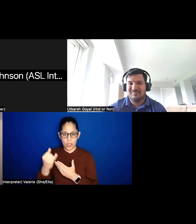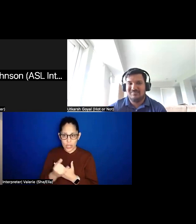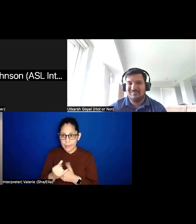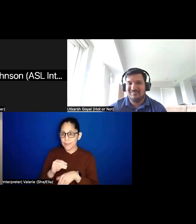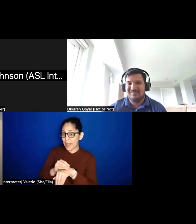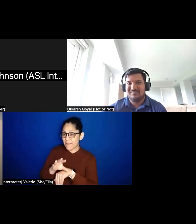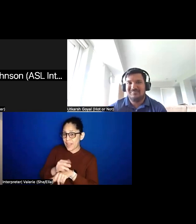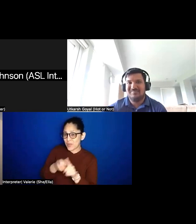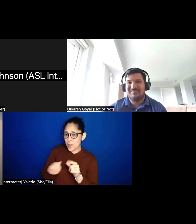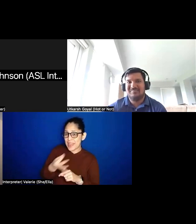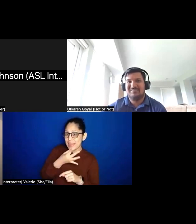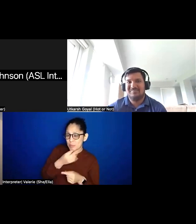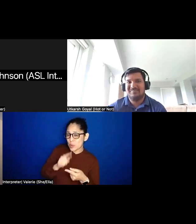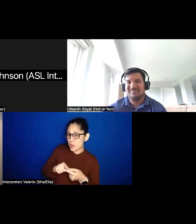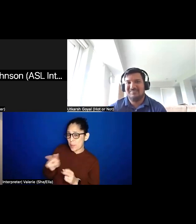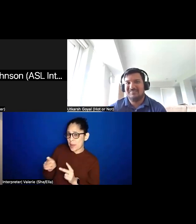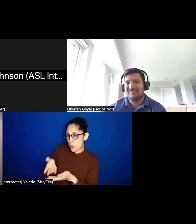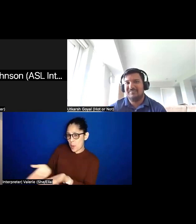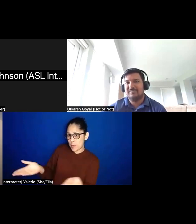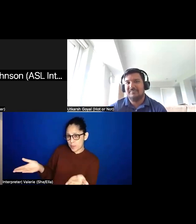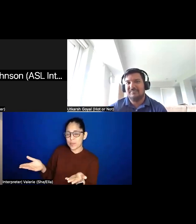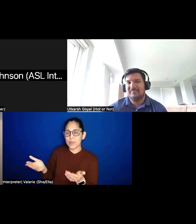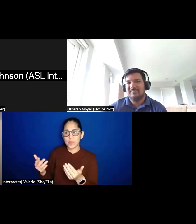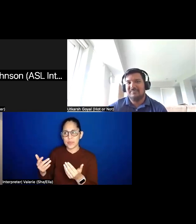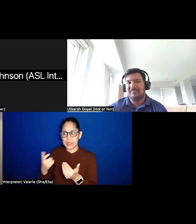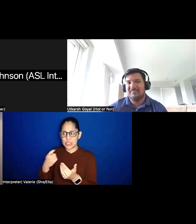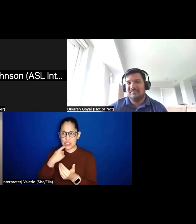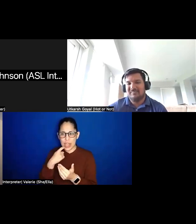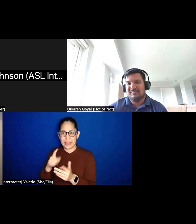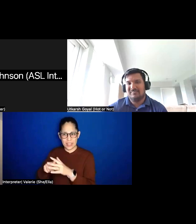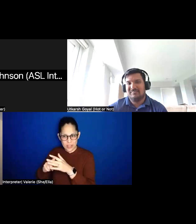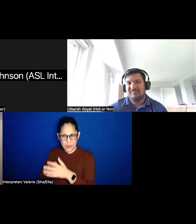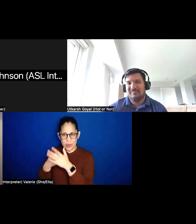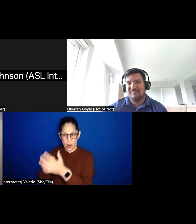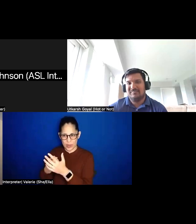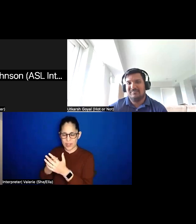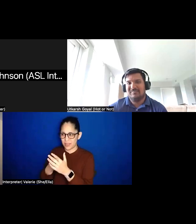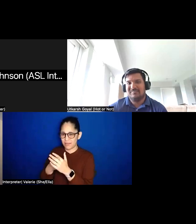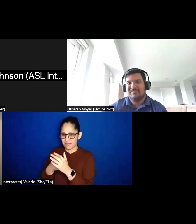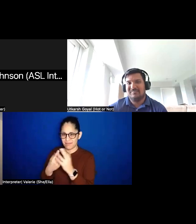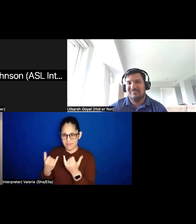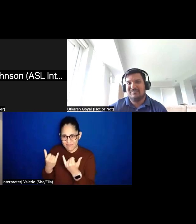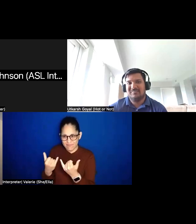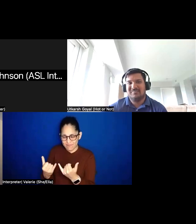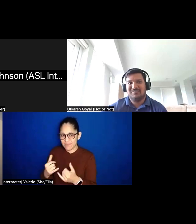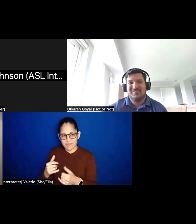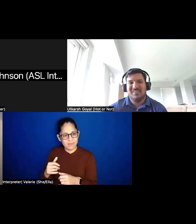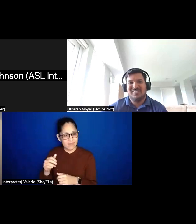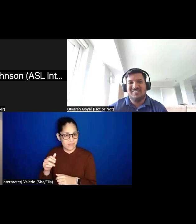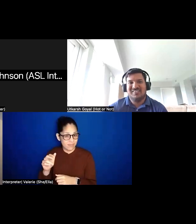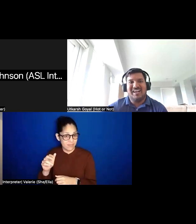the experts to people taking a dip into the new pool. Utkarsh, what do you have for